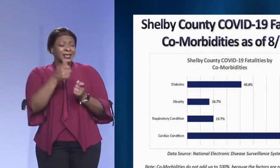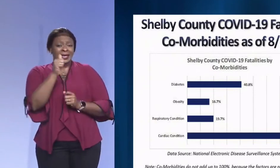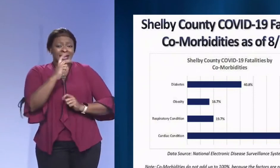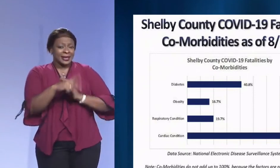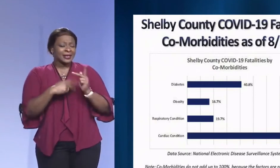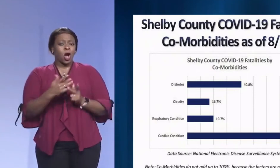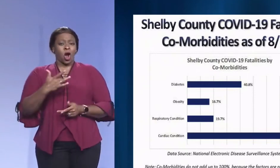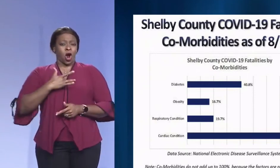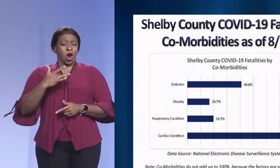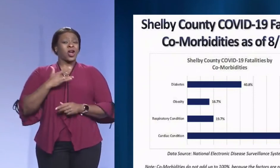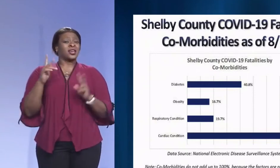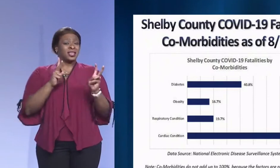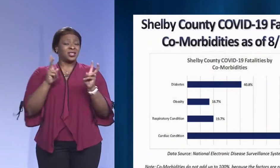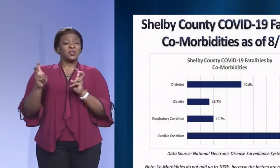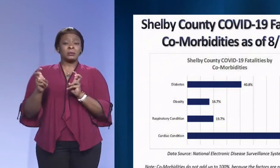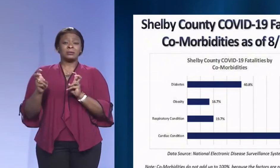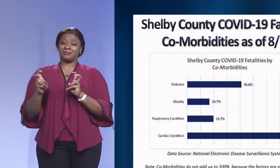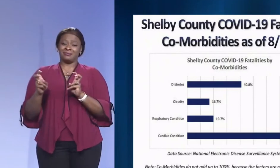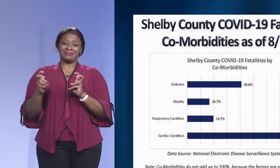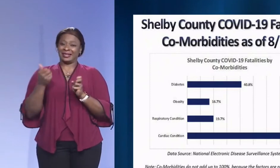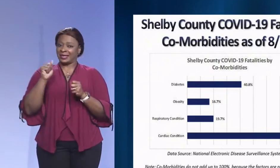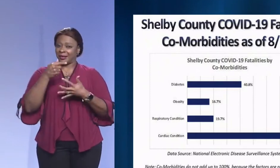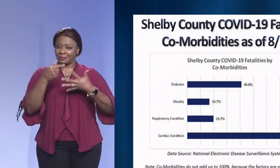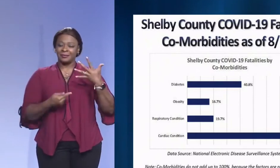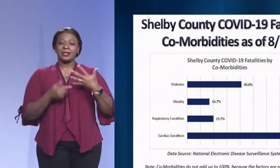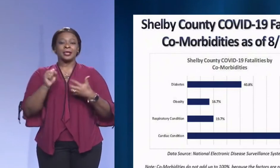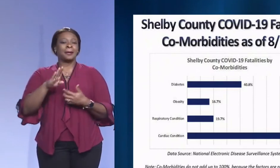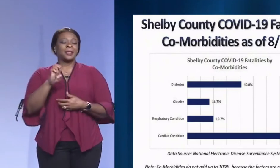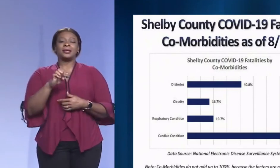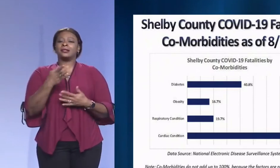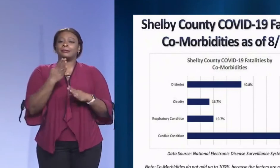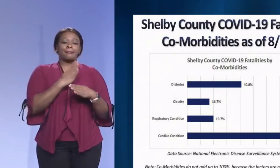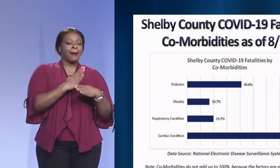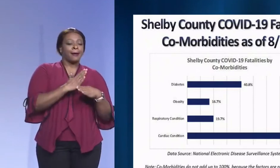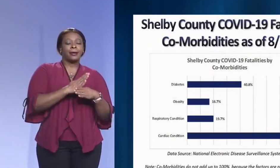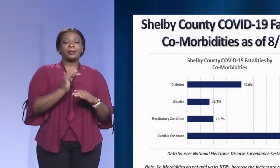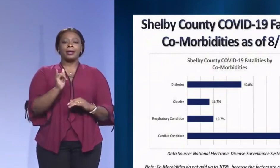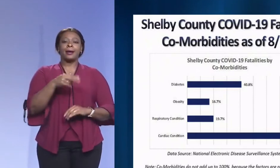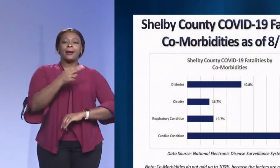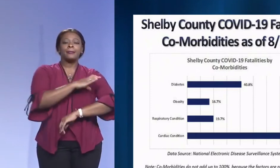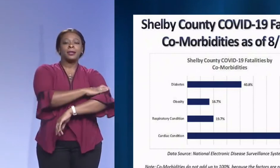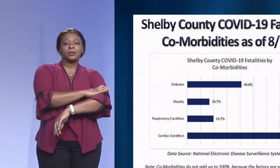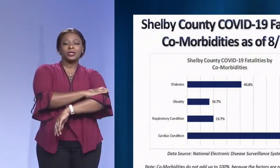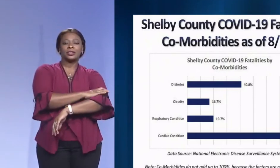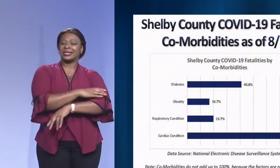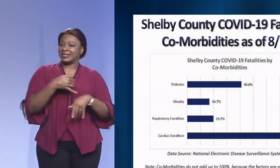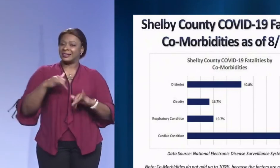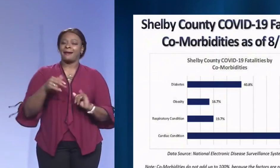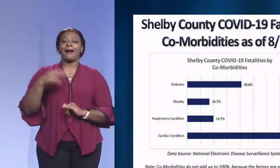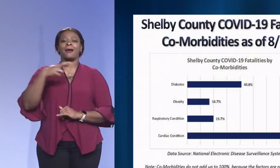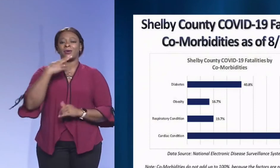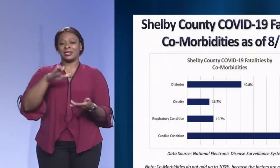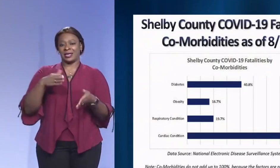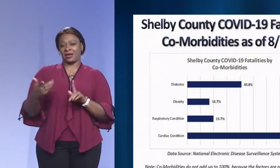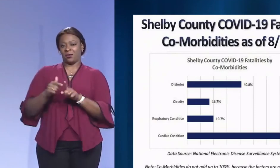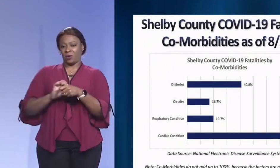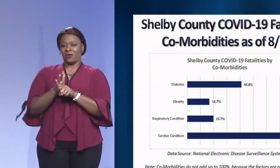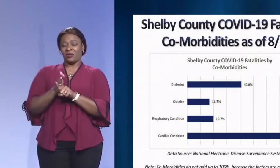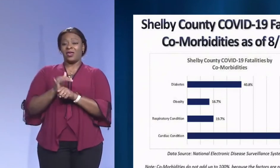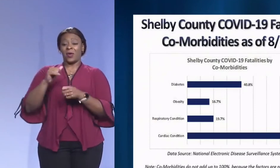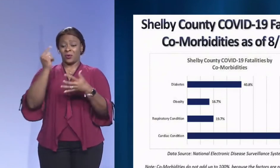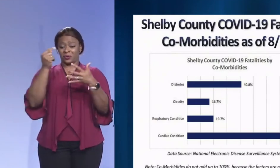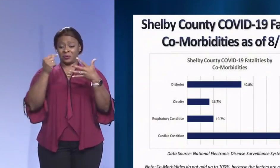of cardiac condition. And that cardiac condition can be as mild as having high blood pressure. All of those are noted